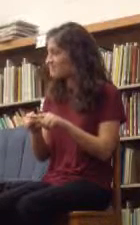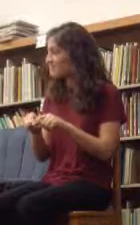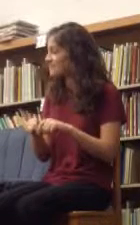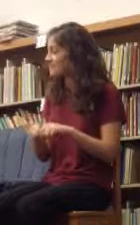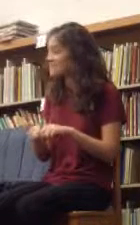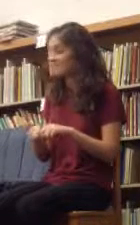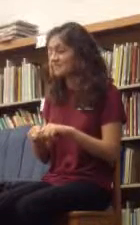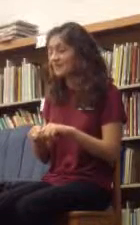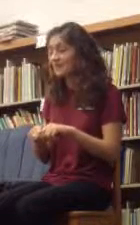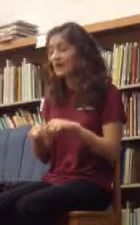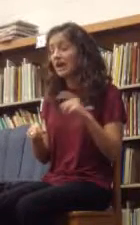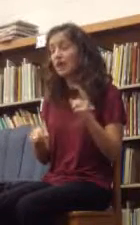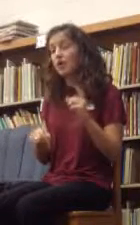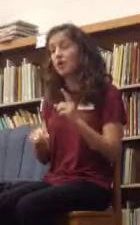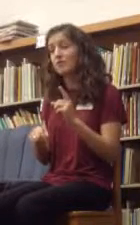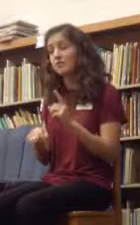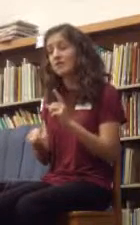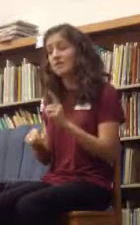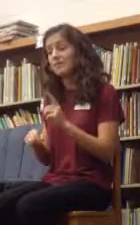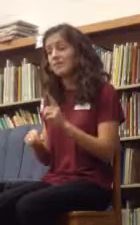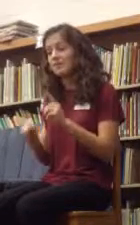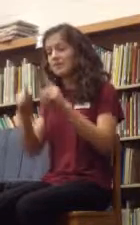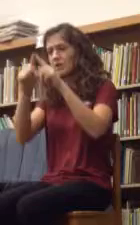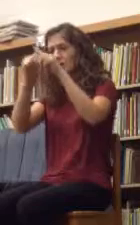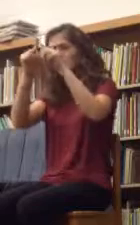He walked past big squares